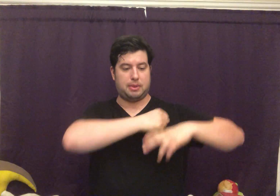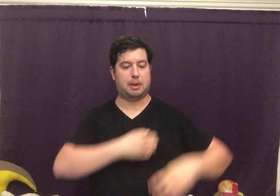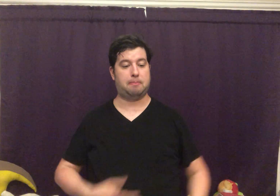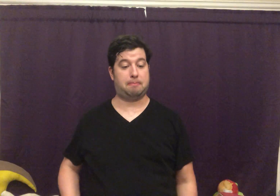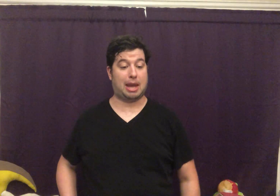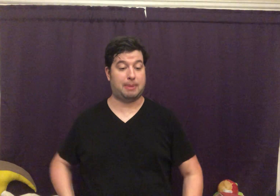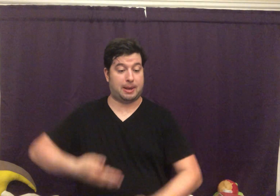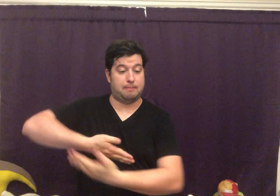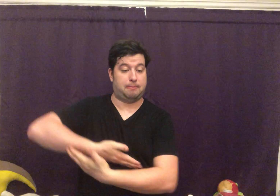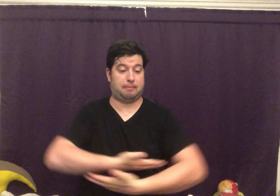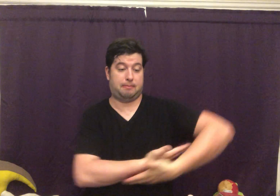Baby.